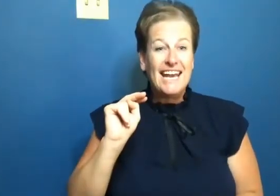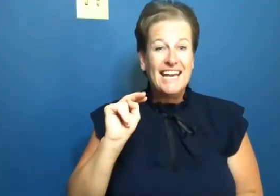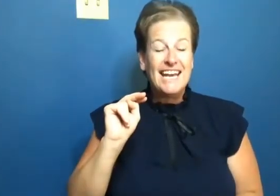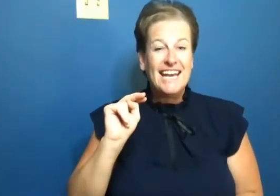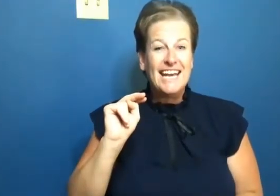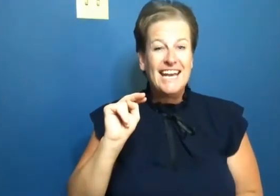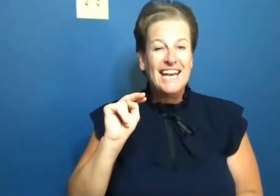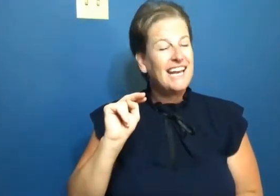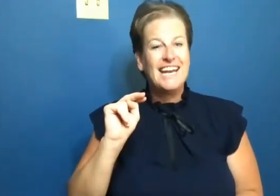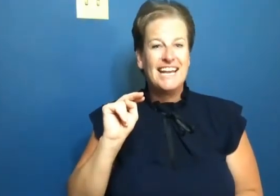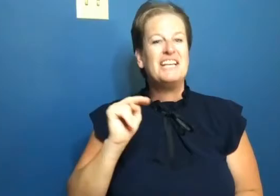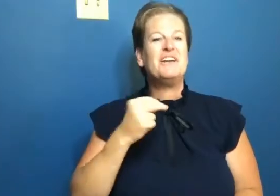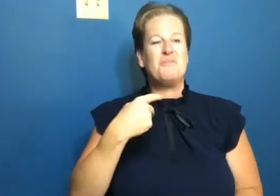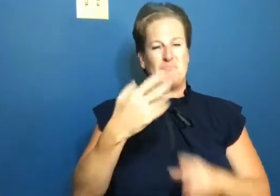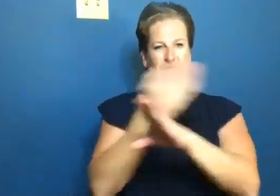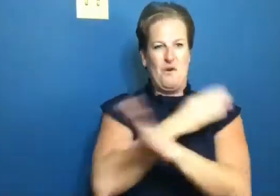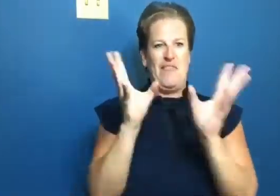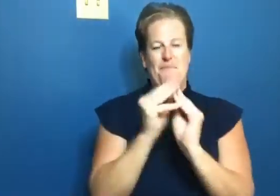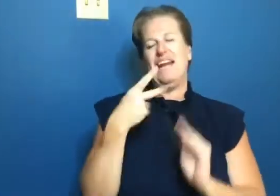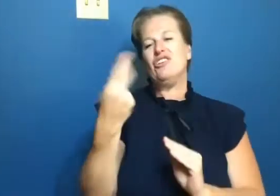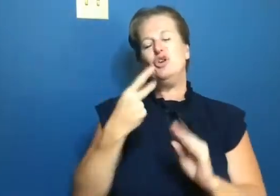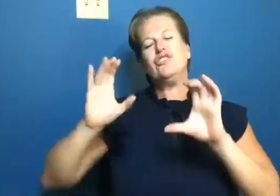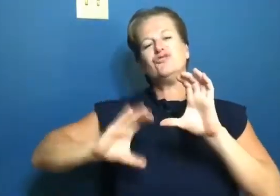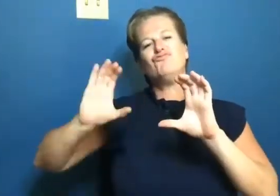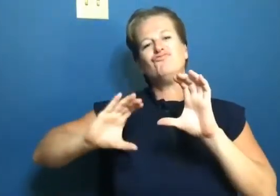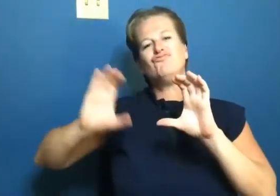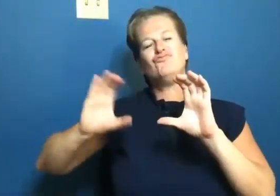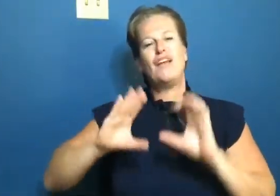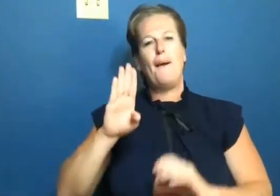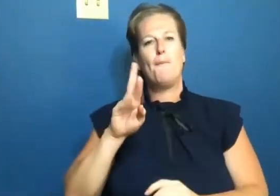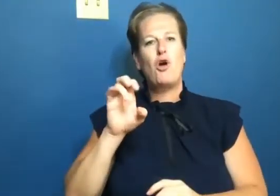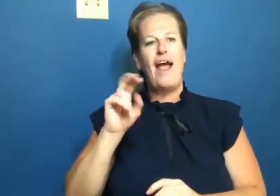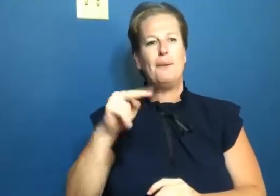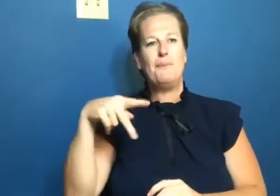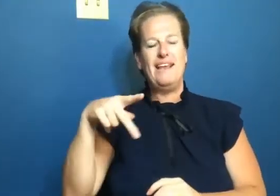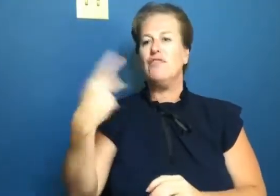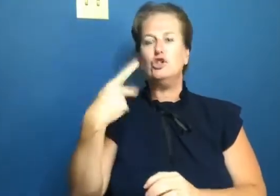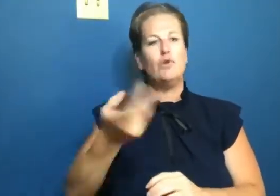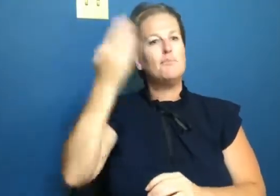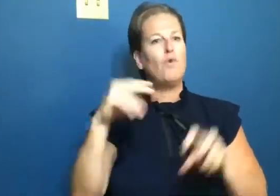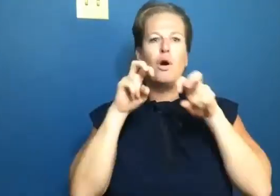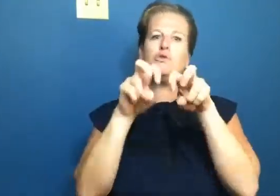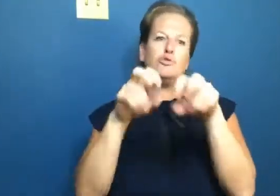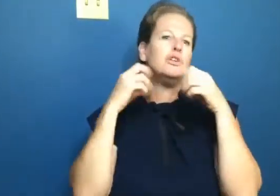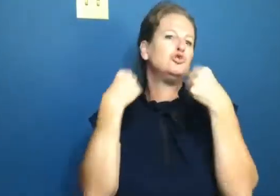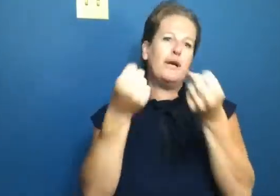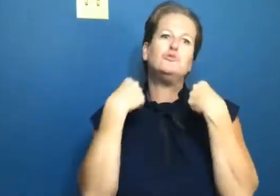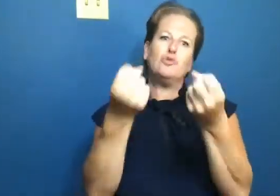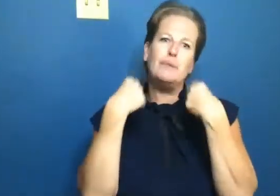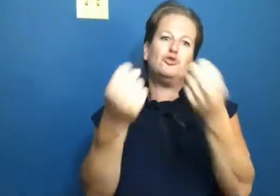we were talking before the meeting, Brian P. and I, we did a lot of road trips together. Marty, we've done a lot of road trips together. I mean,